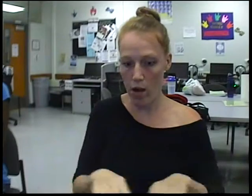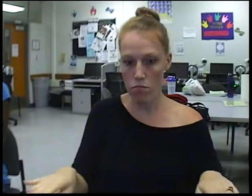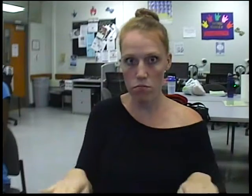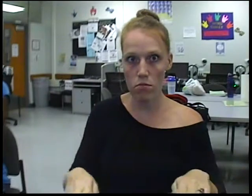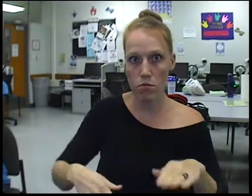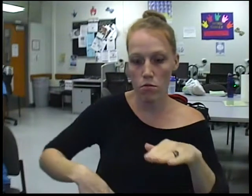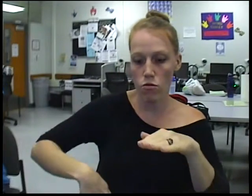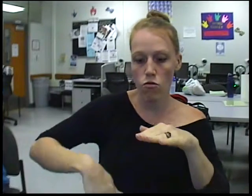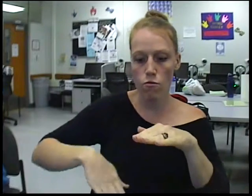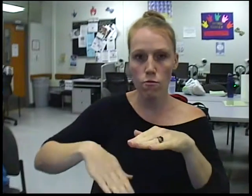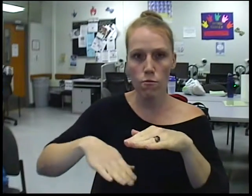what usually happens?